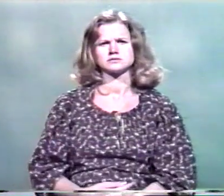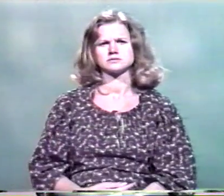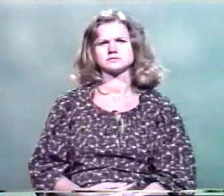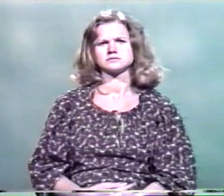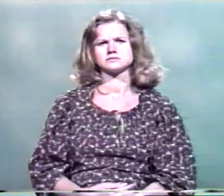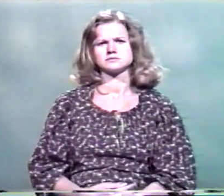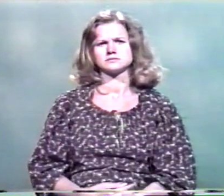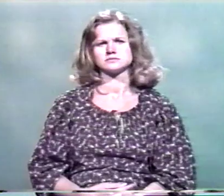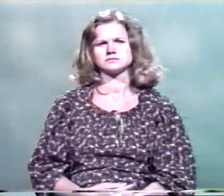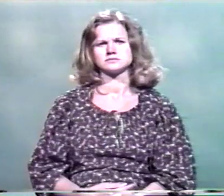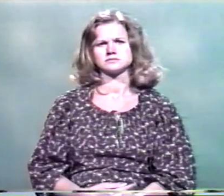Why? What happened?